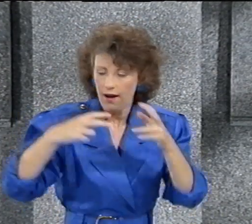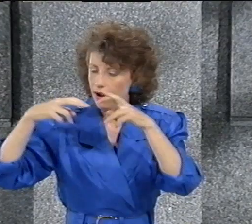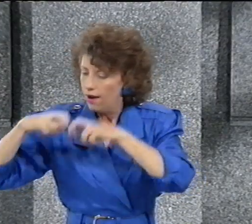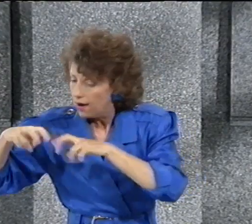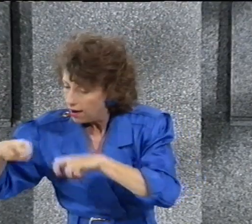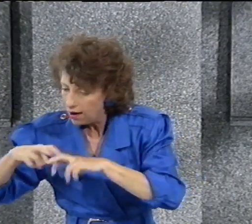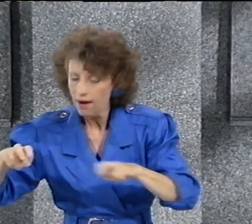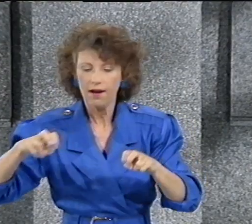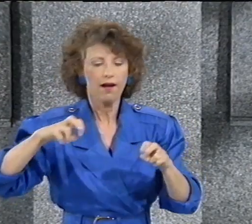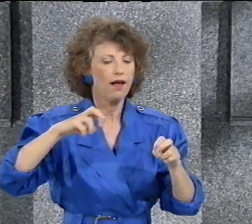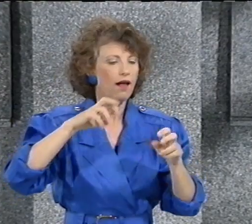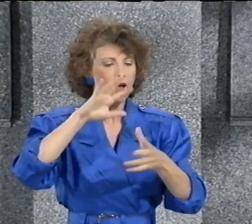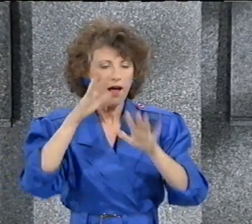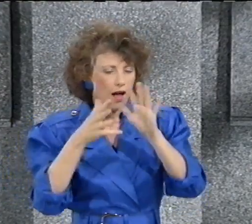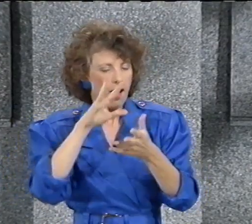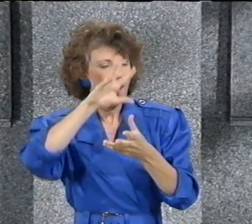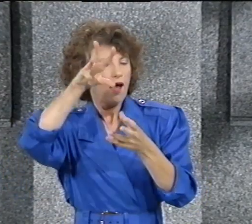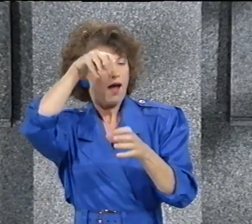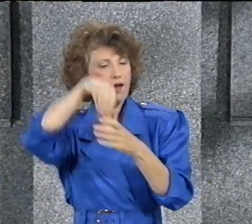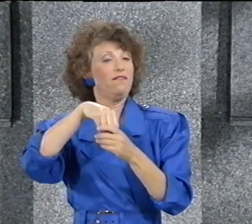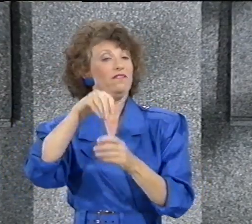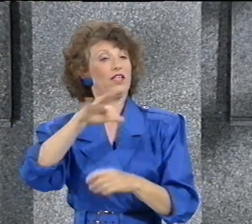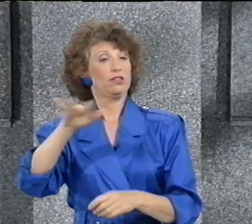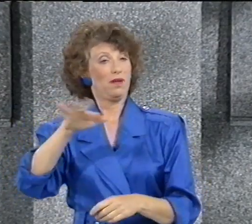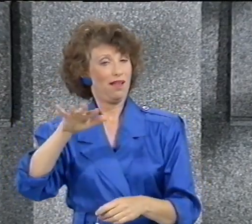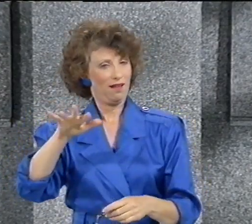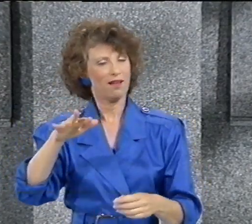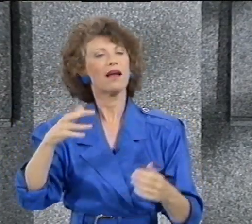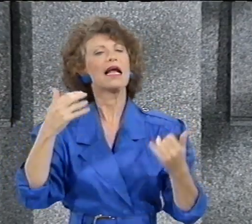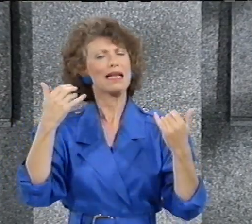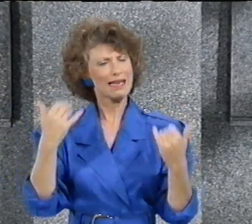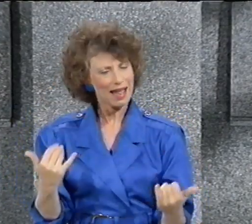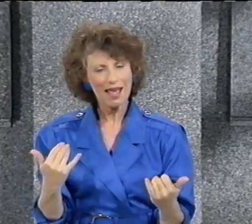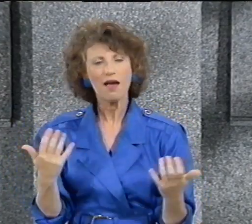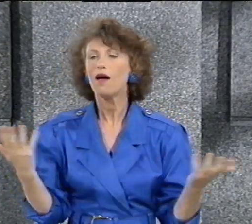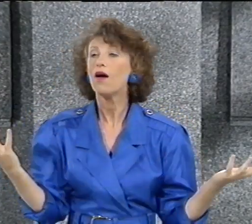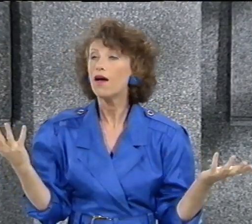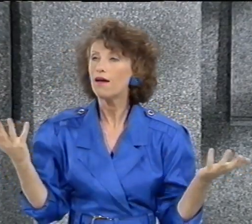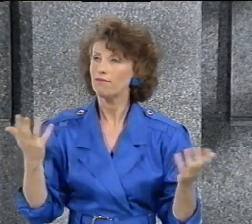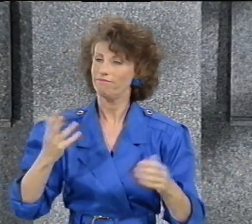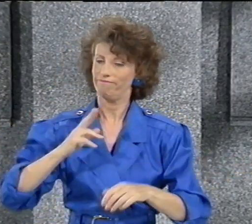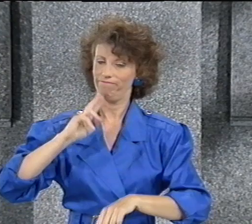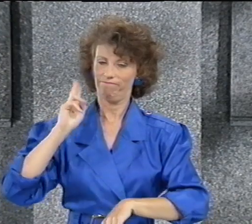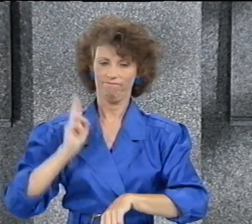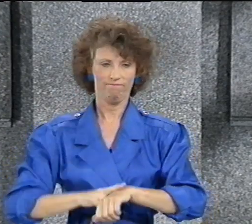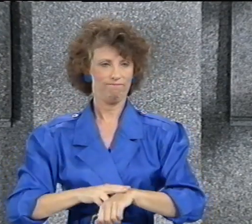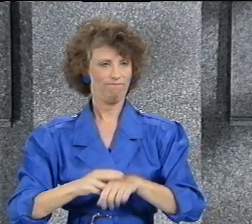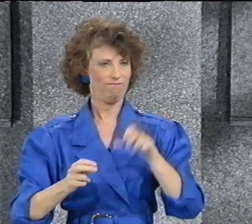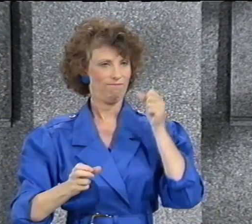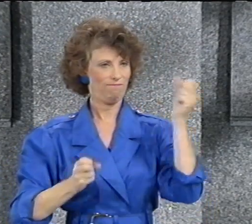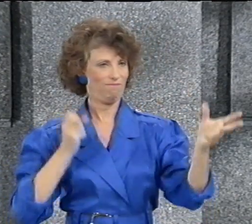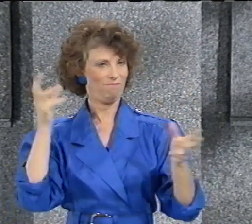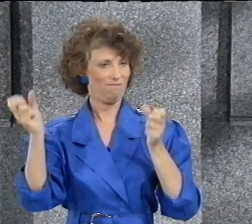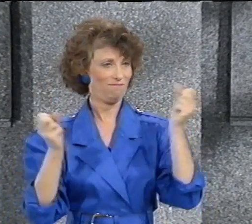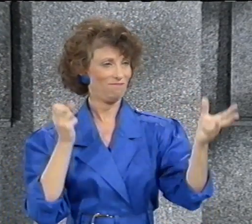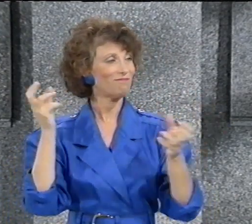Well, we've spent a lot of time discussing and analyzing the components of fingerspelling. Now it's time to put fingerspelling